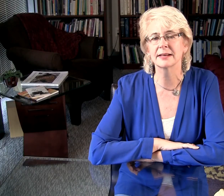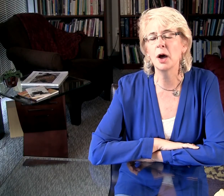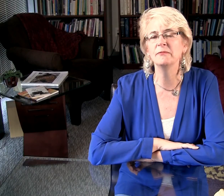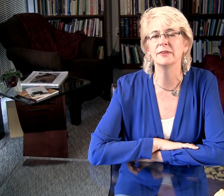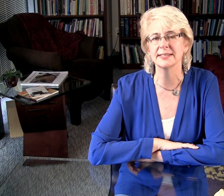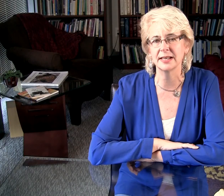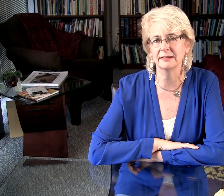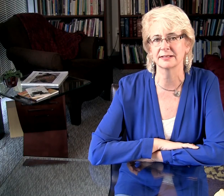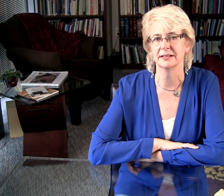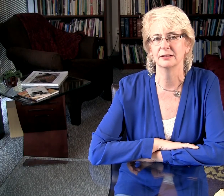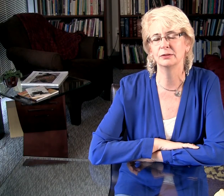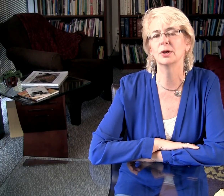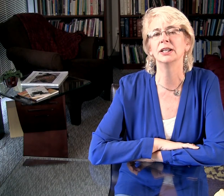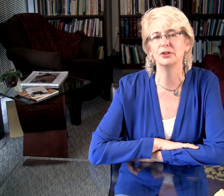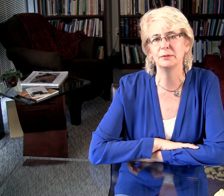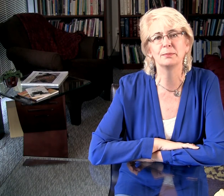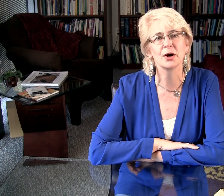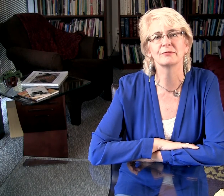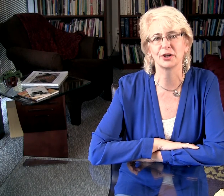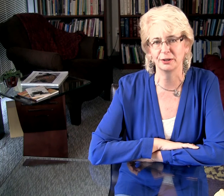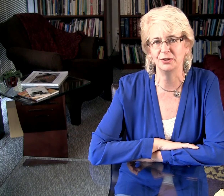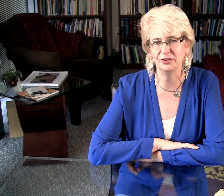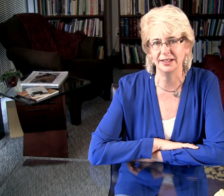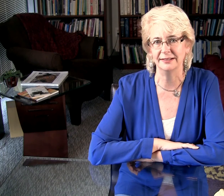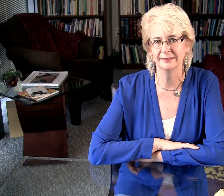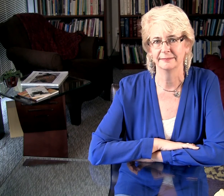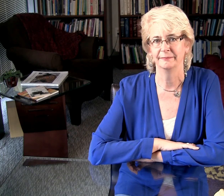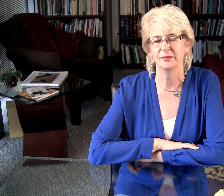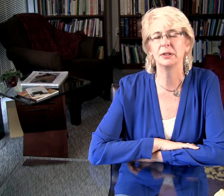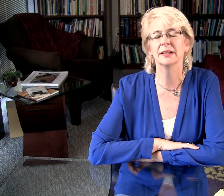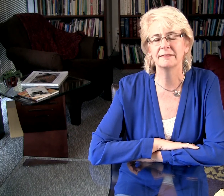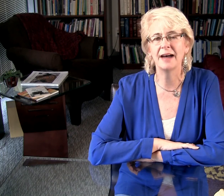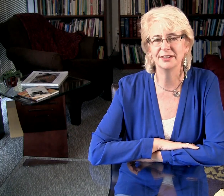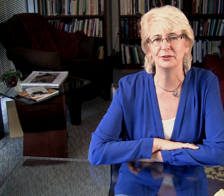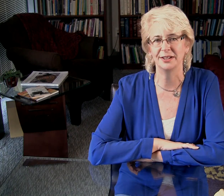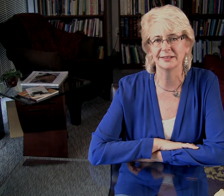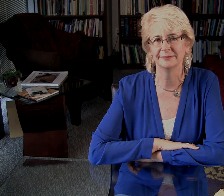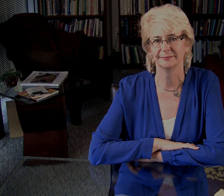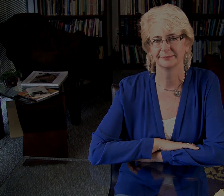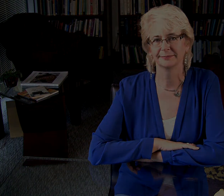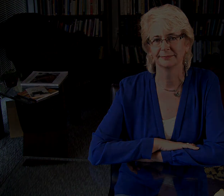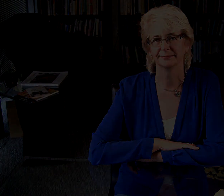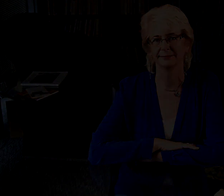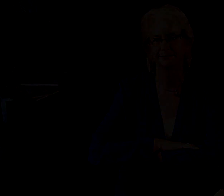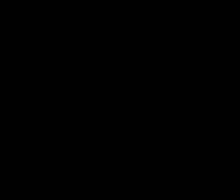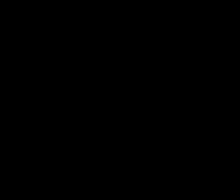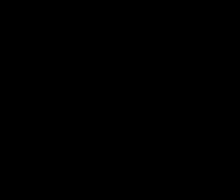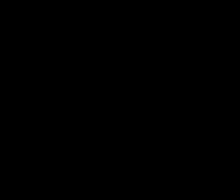Dallas, come visit. We want you to be part of our community. And we love having you here.